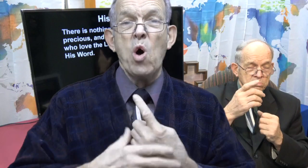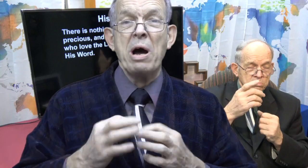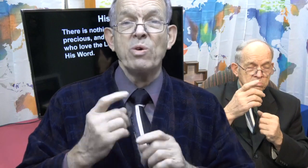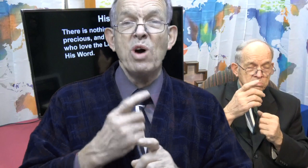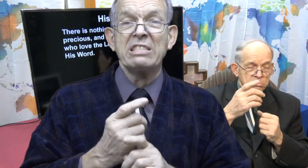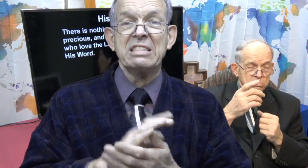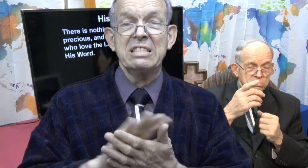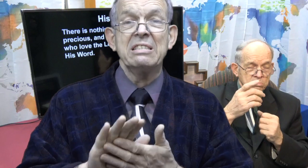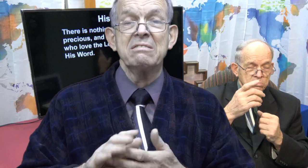of